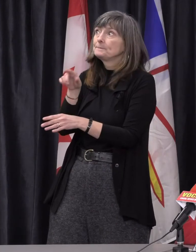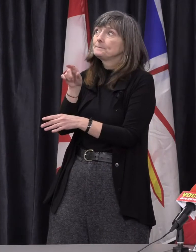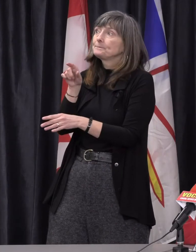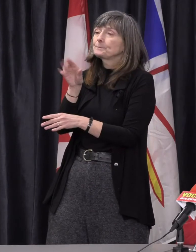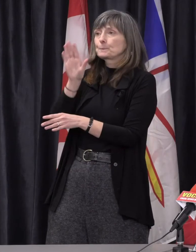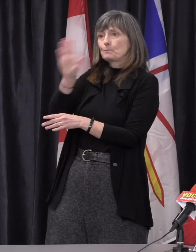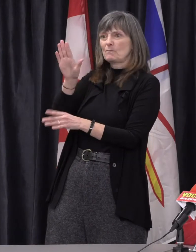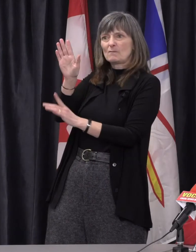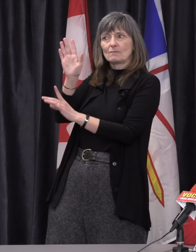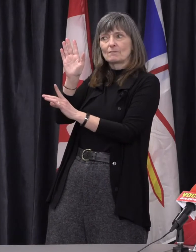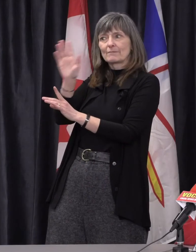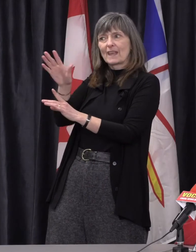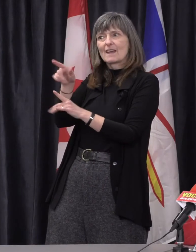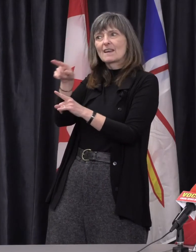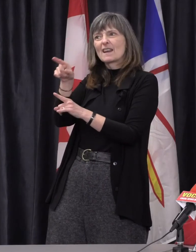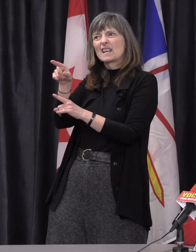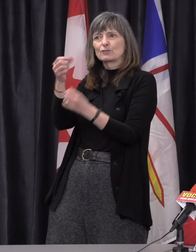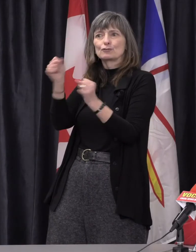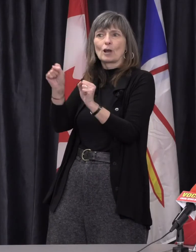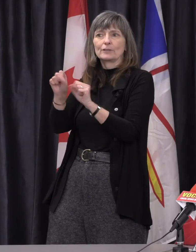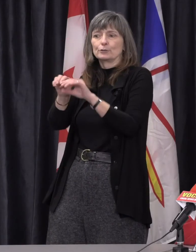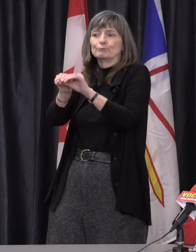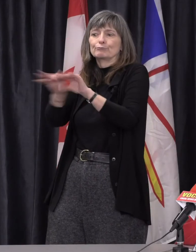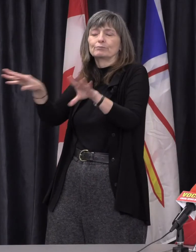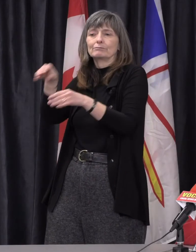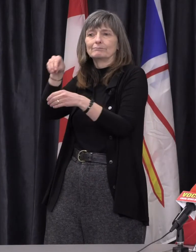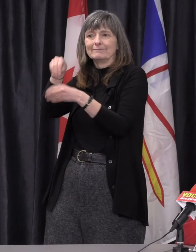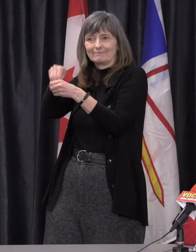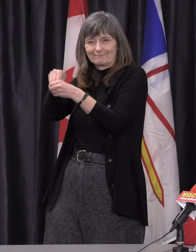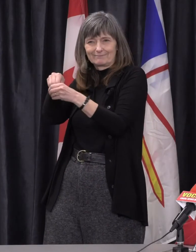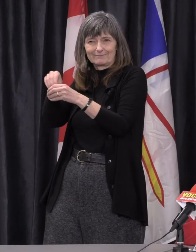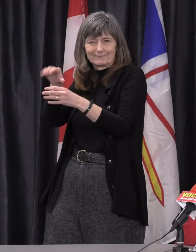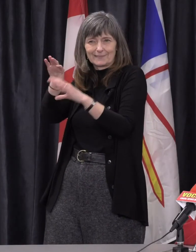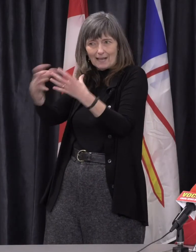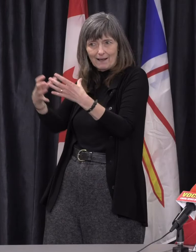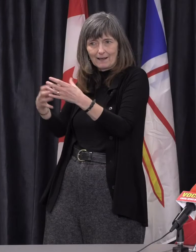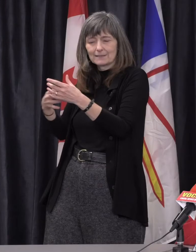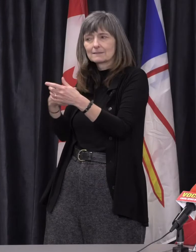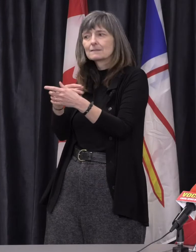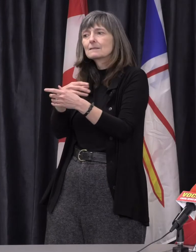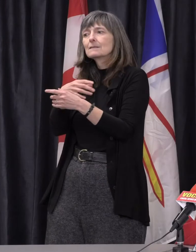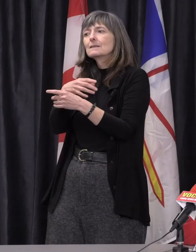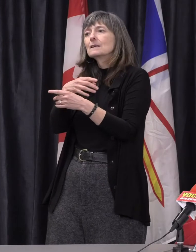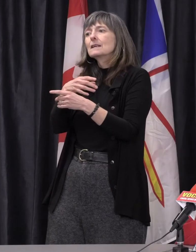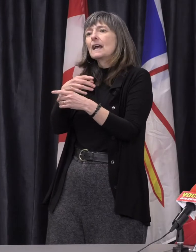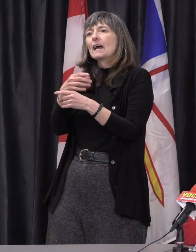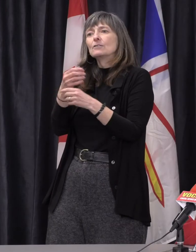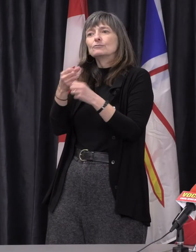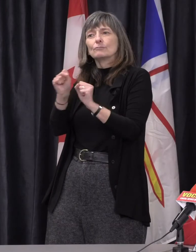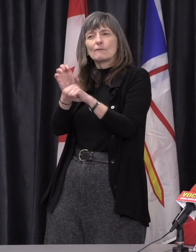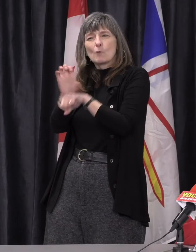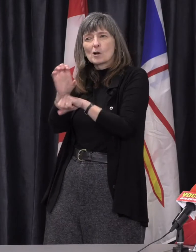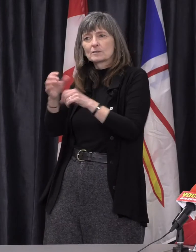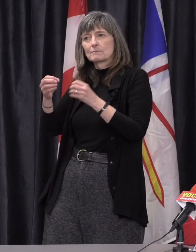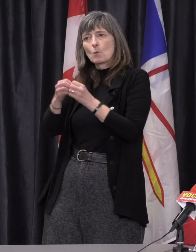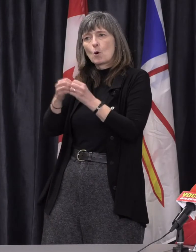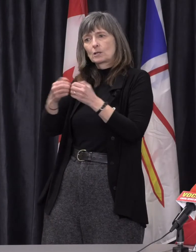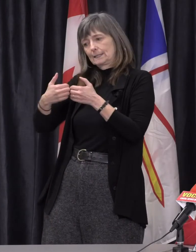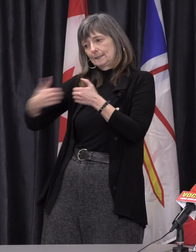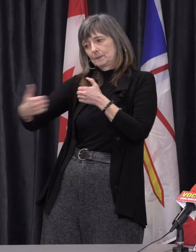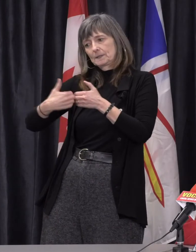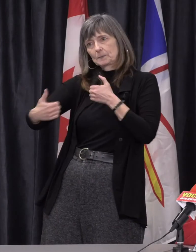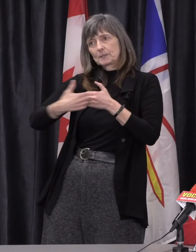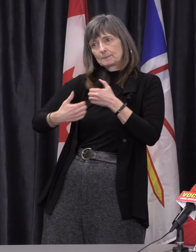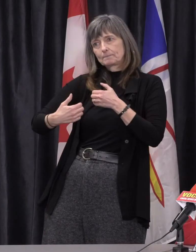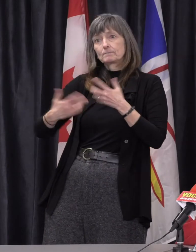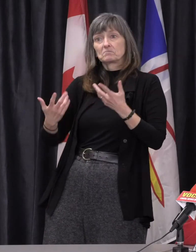their aim was to try to reduce spread within their classrooms and to put in place those social distancing measures, and they had the ability